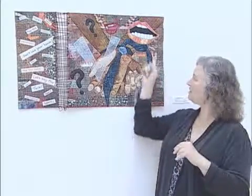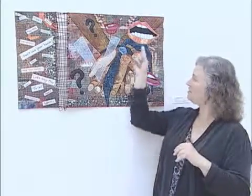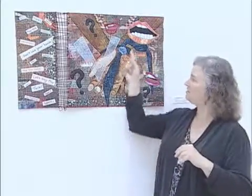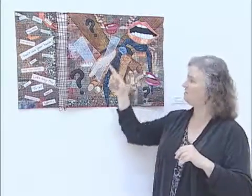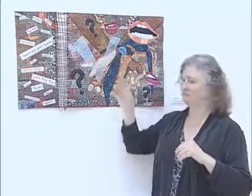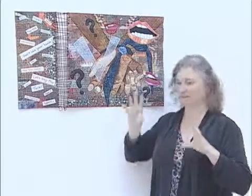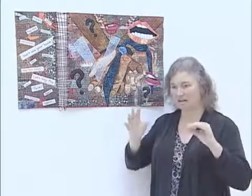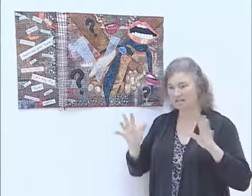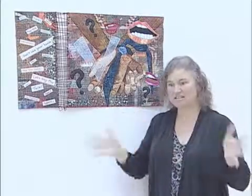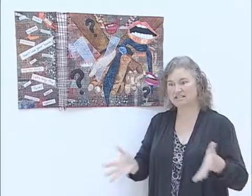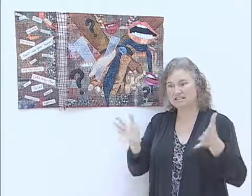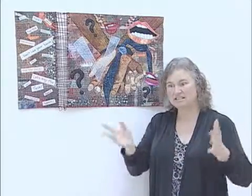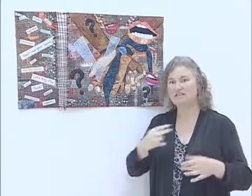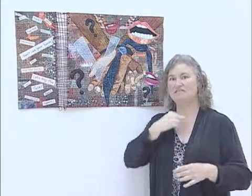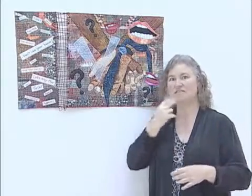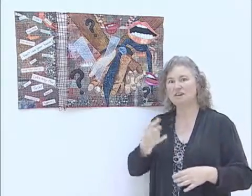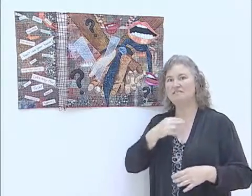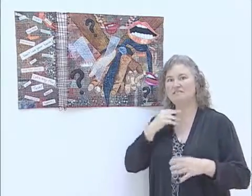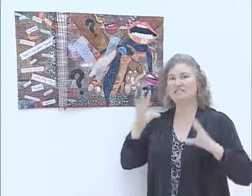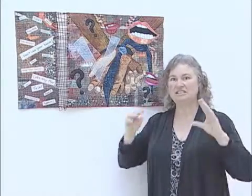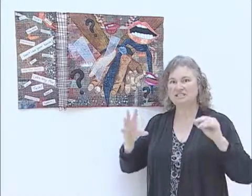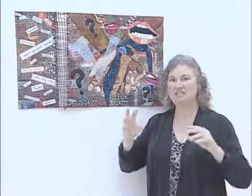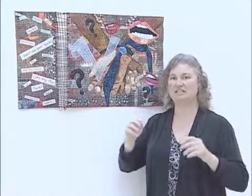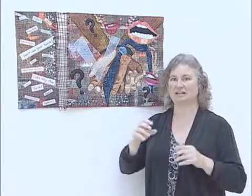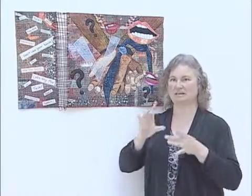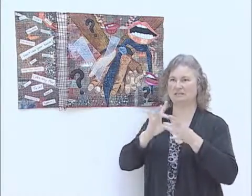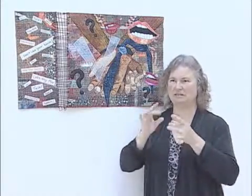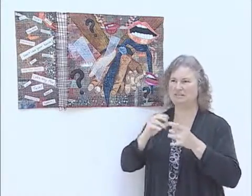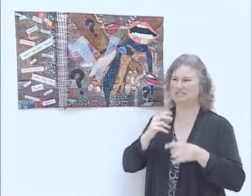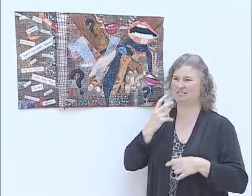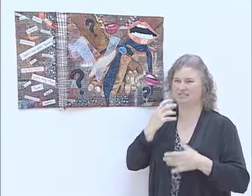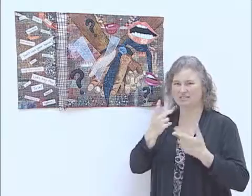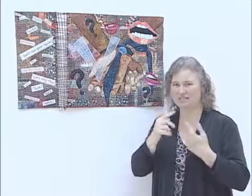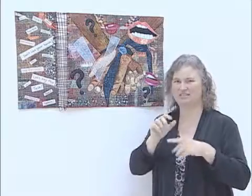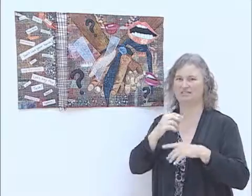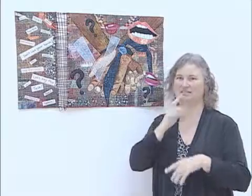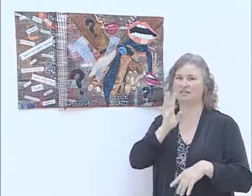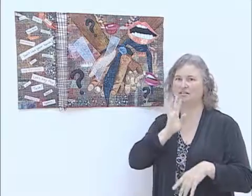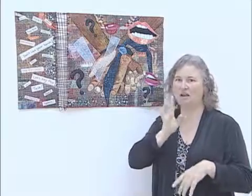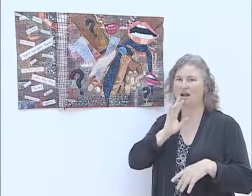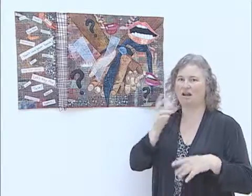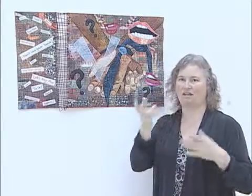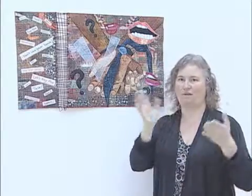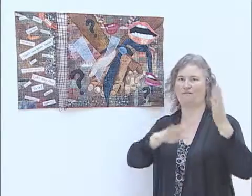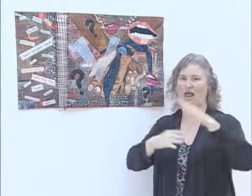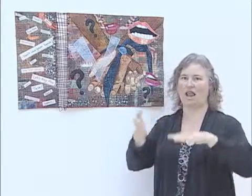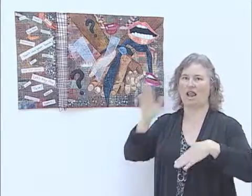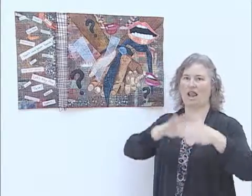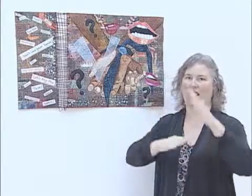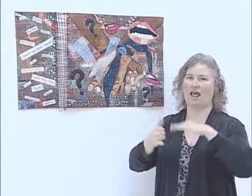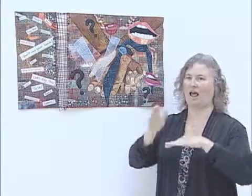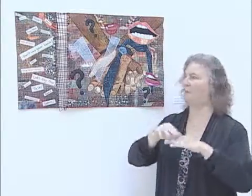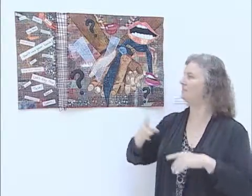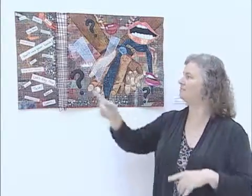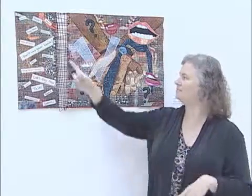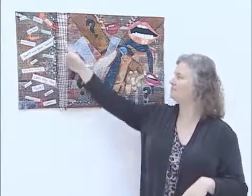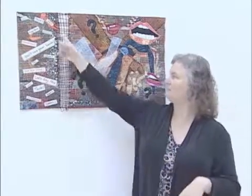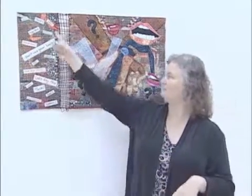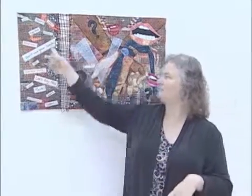On this side, you have the talking mouths. Come on, use your voice. Come on, speak, speak. And all the overlapping messages